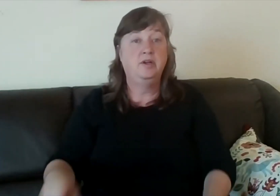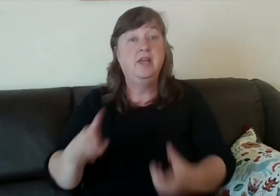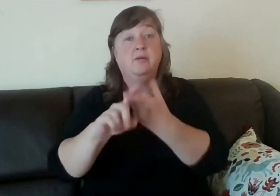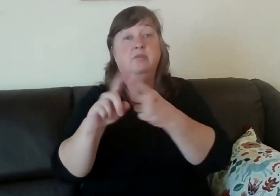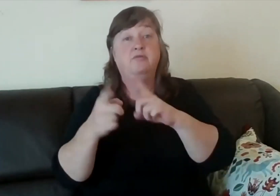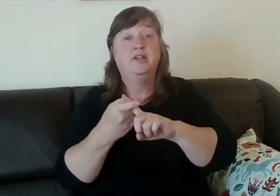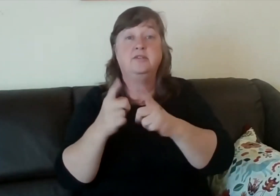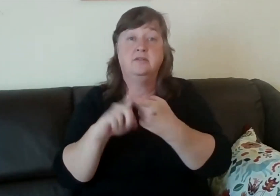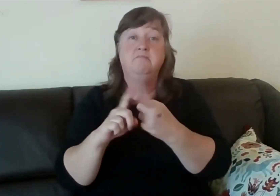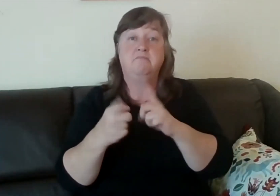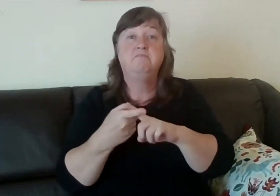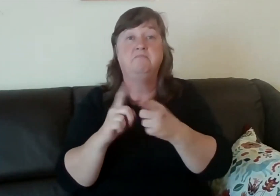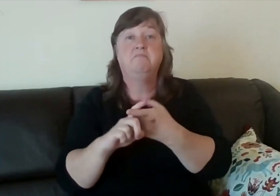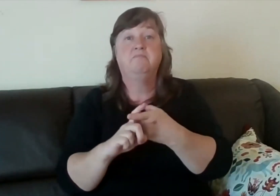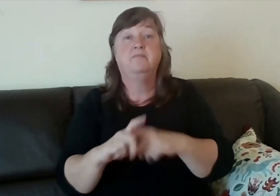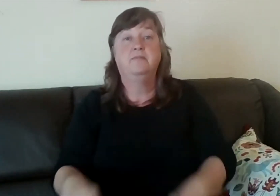Yeah, we're friends.